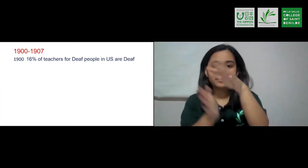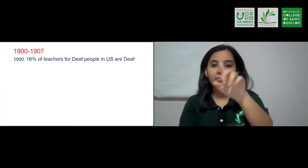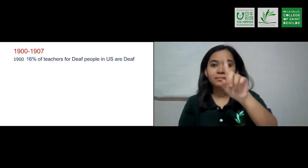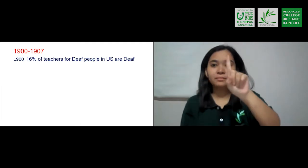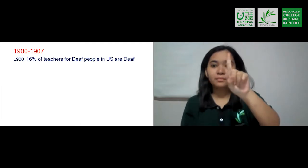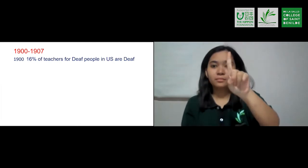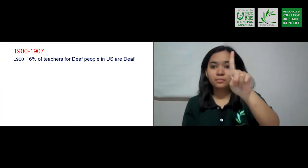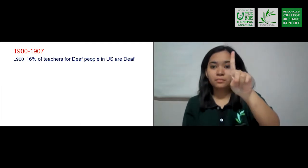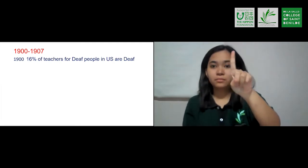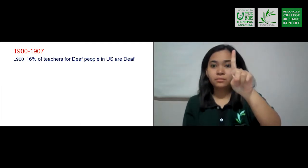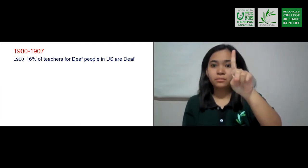Okay.